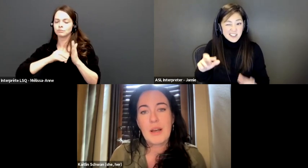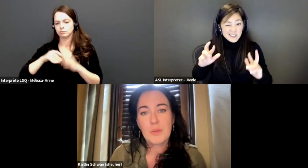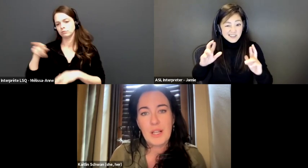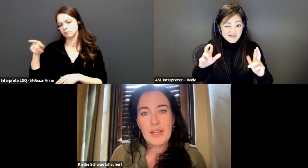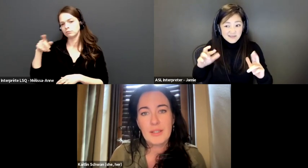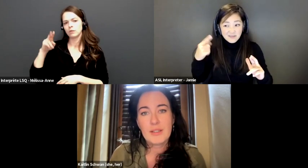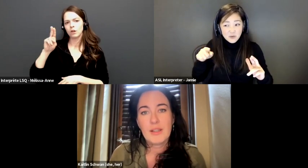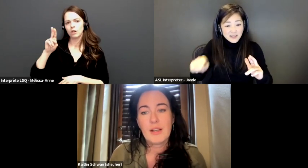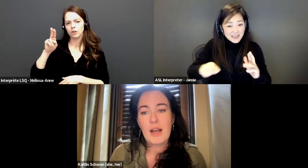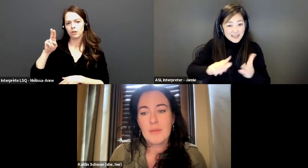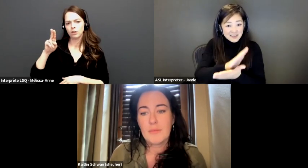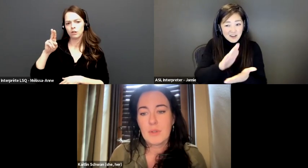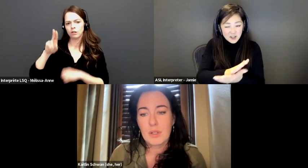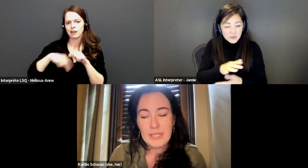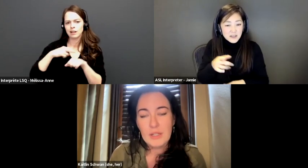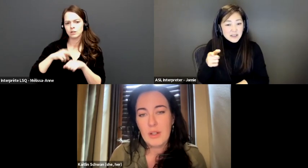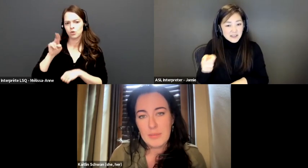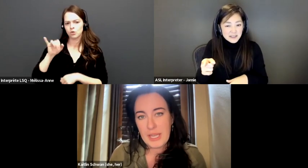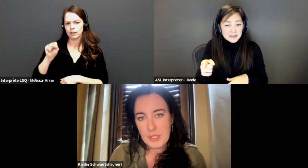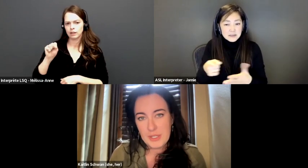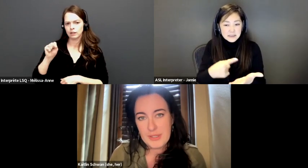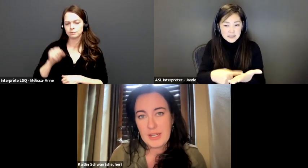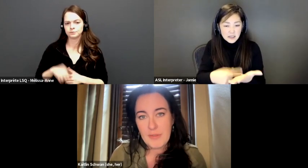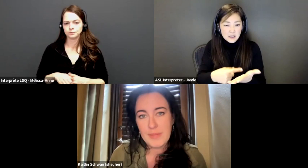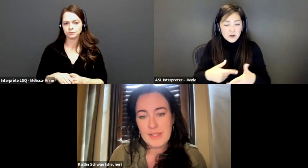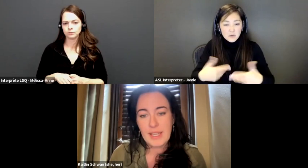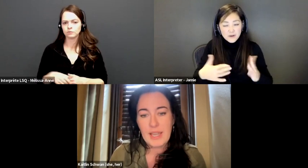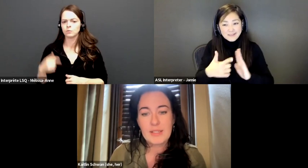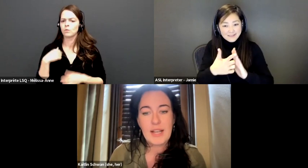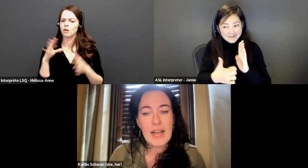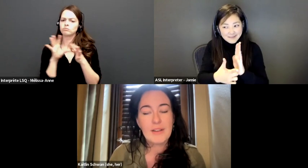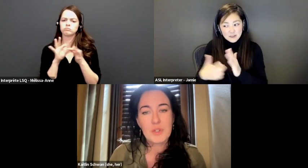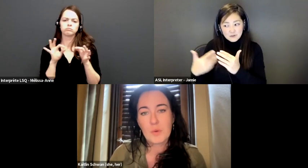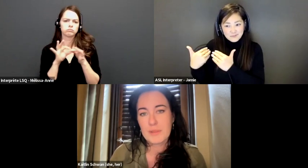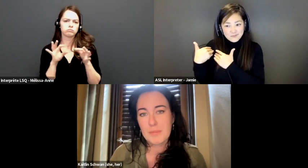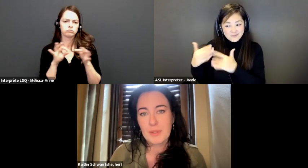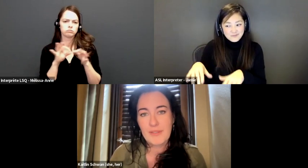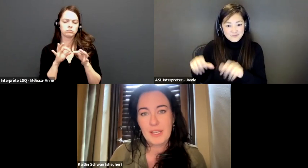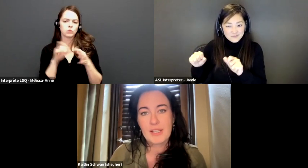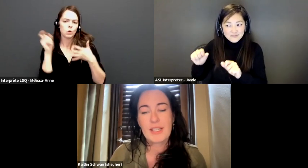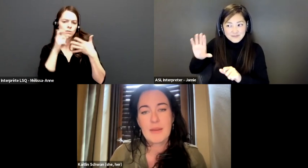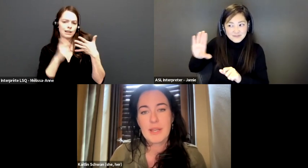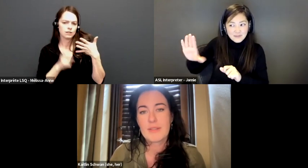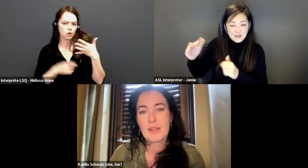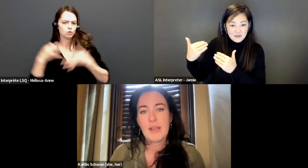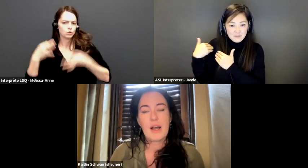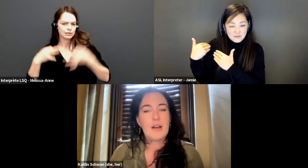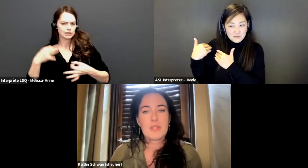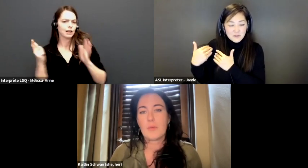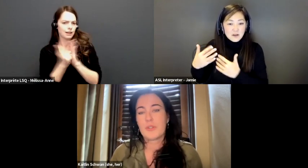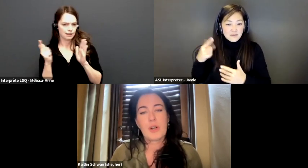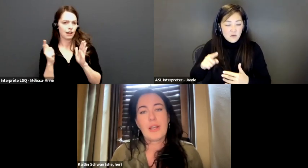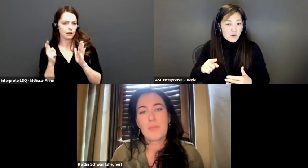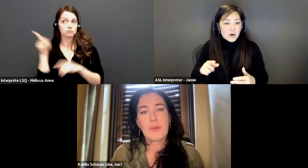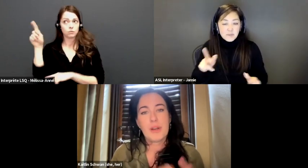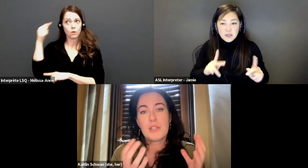would outline legal obligations that governments in Canada have towards people living in encampments. So